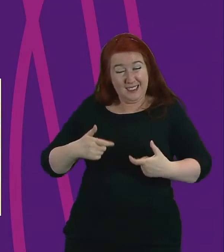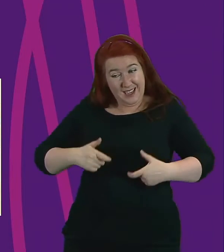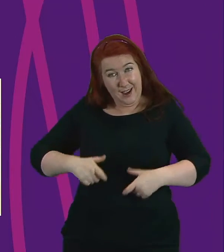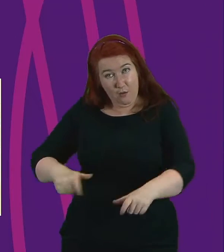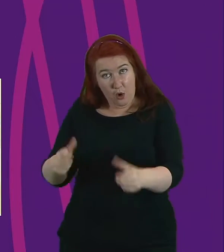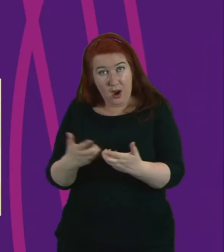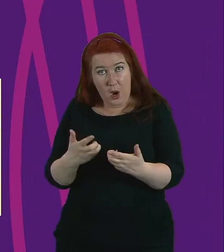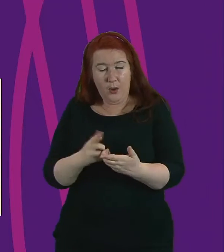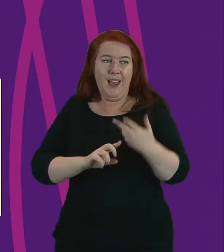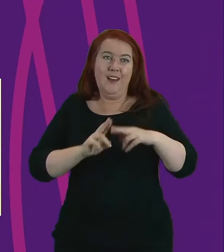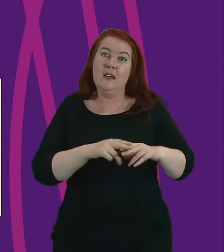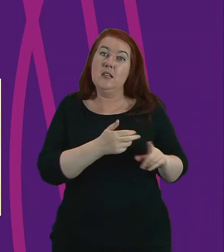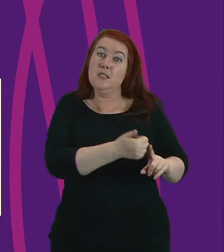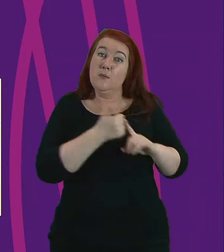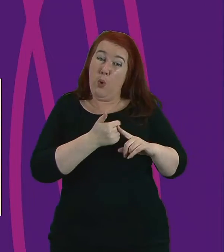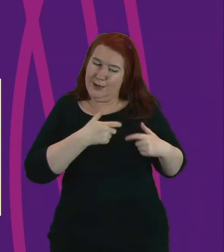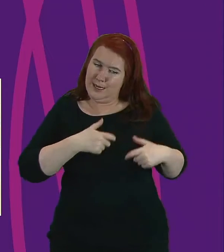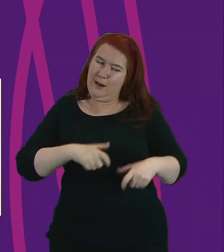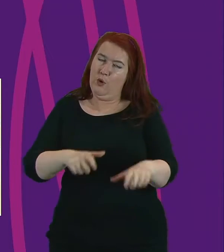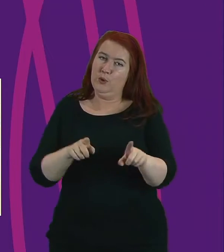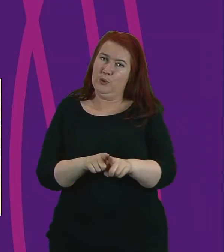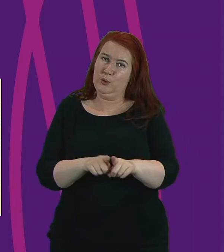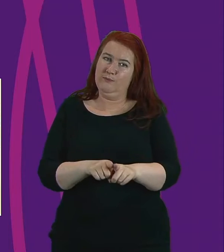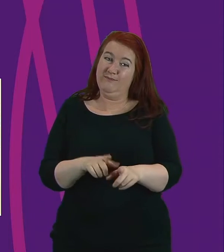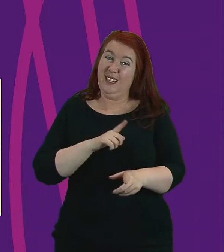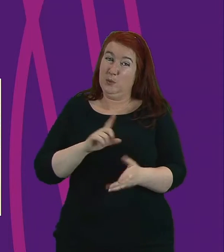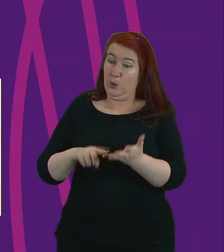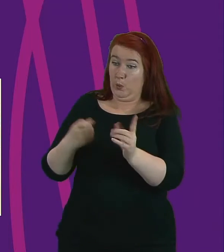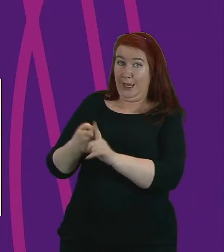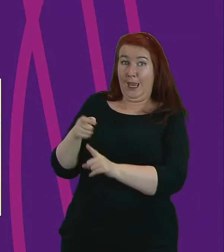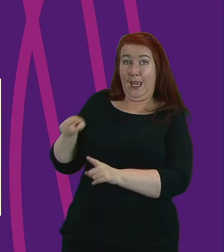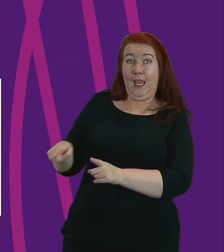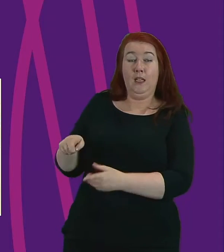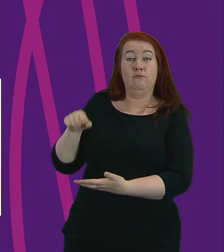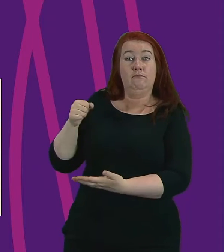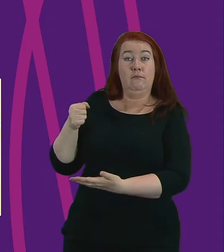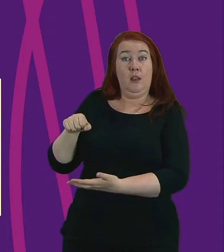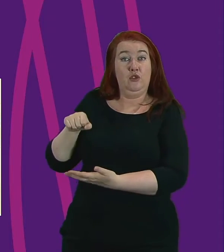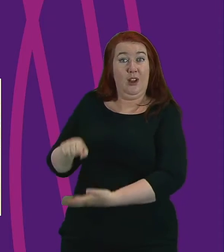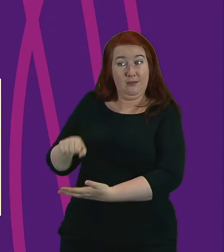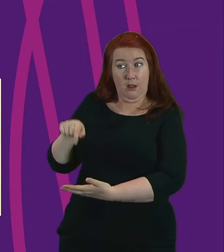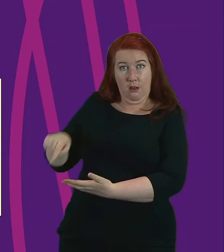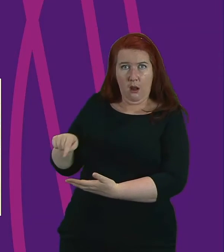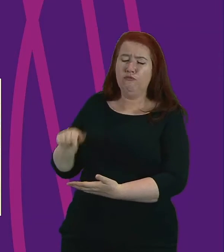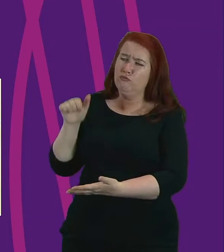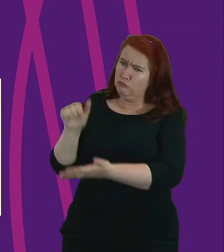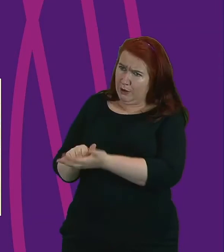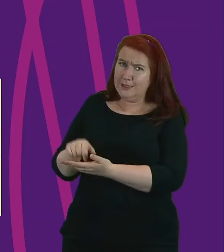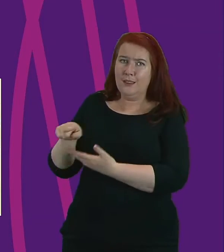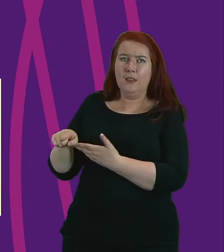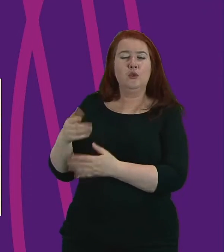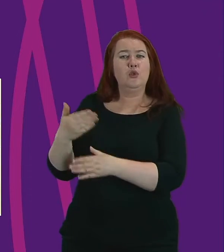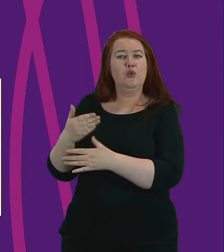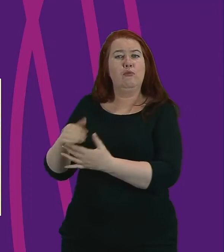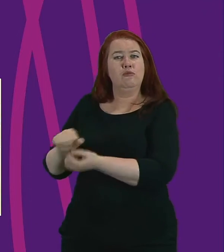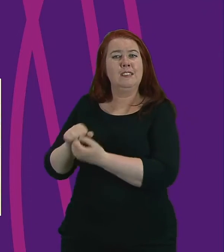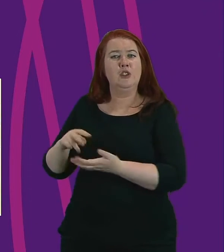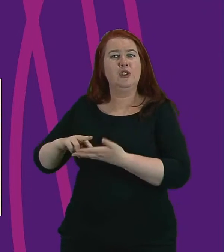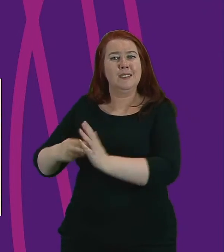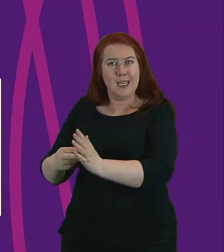is extended too, which is why the Chancellor is right to extend and taper the furlough and self-employment